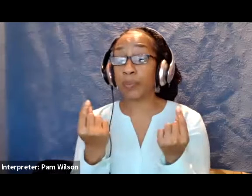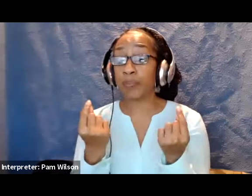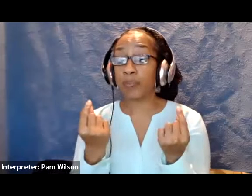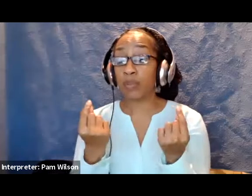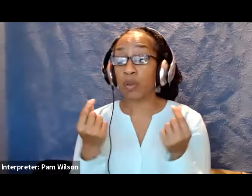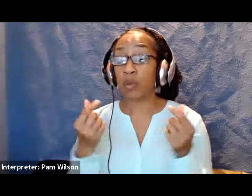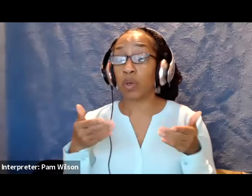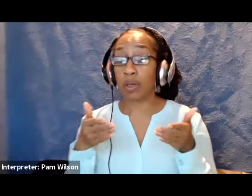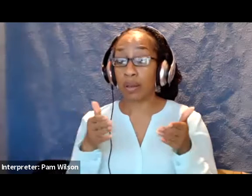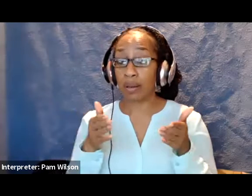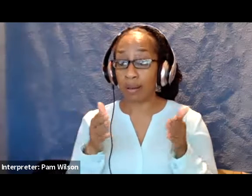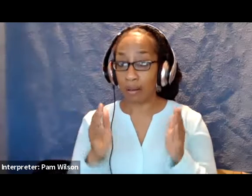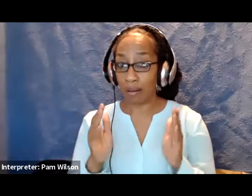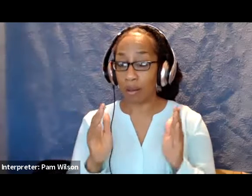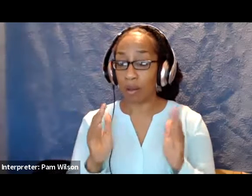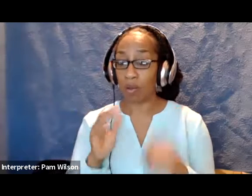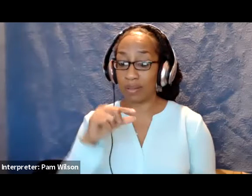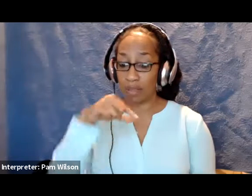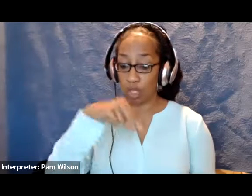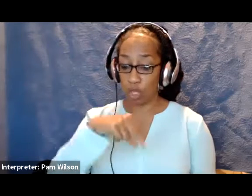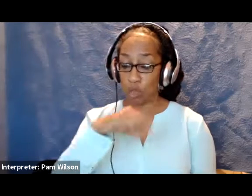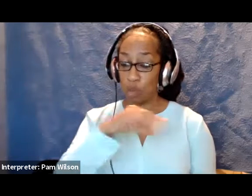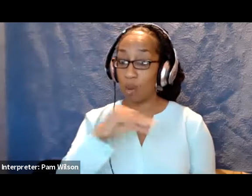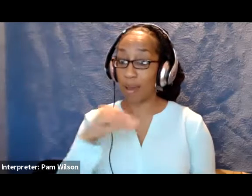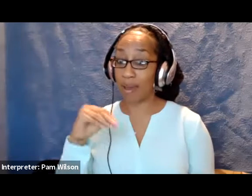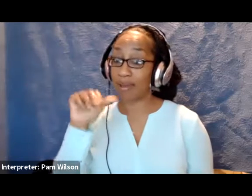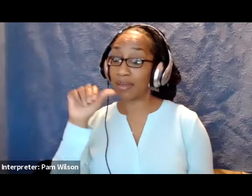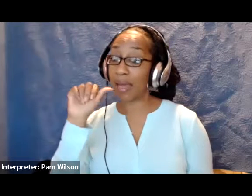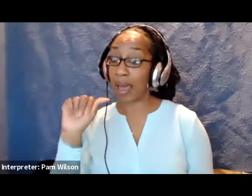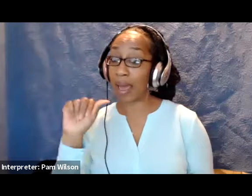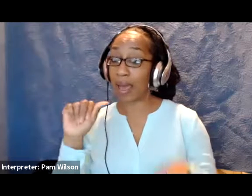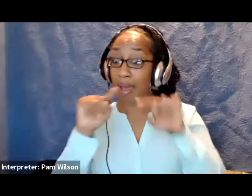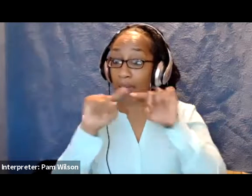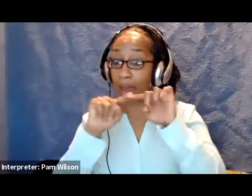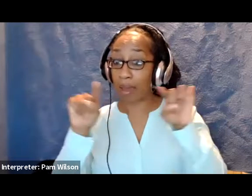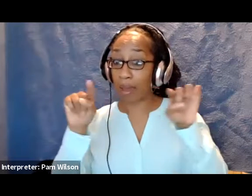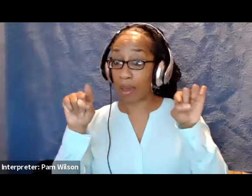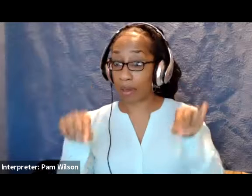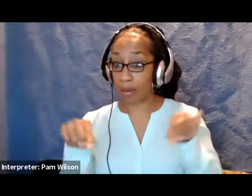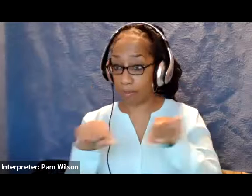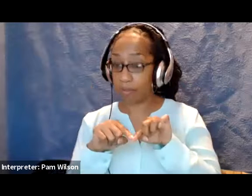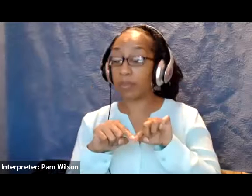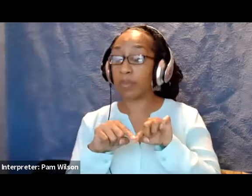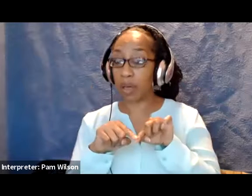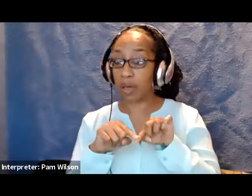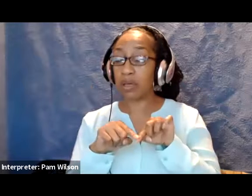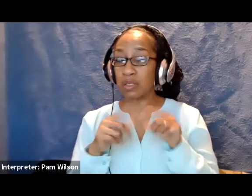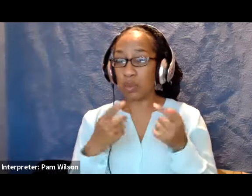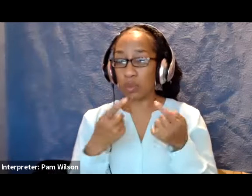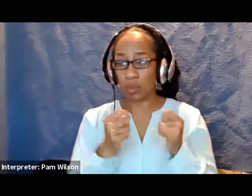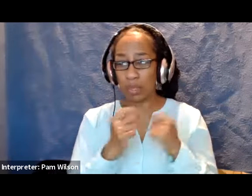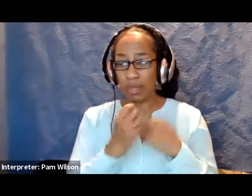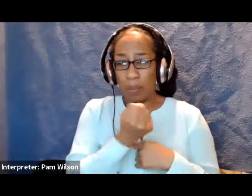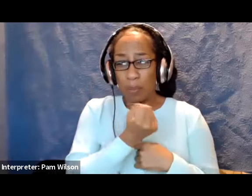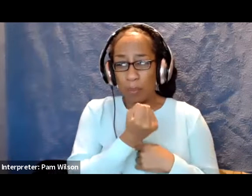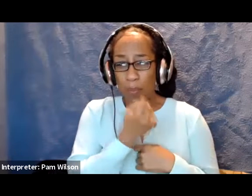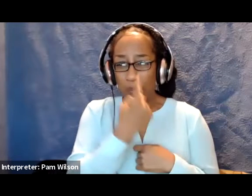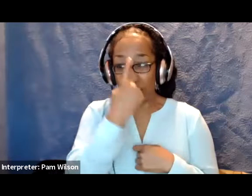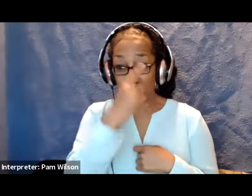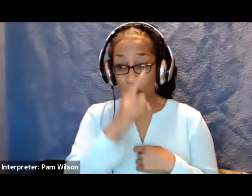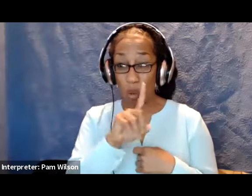for chat in the Q&A box. So we try to reserve Q&A for questions,